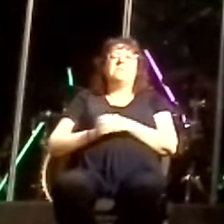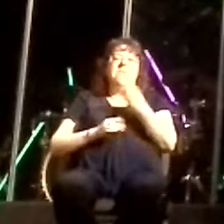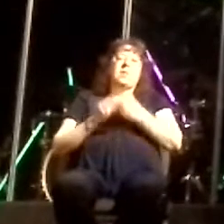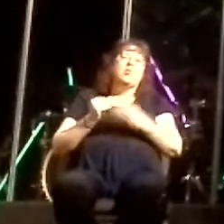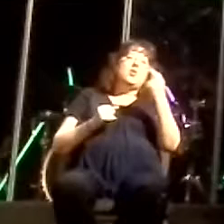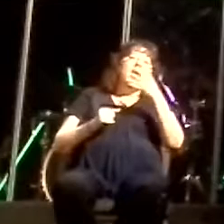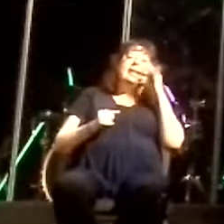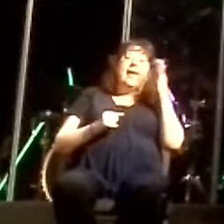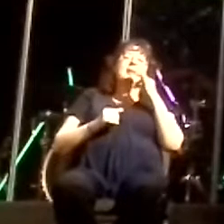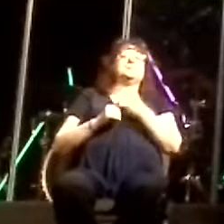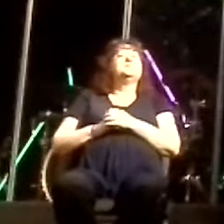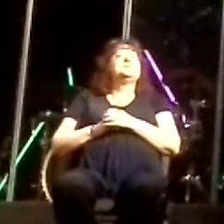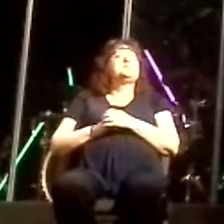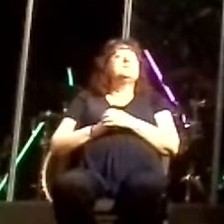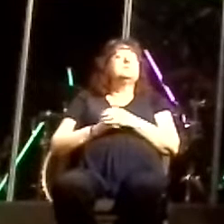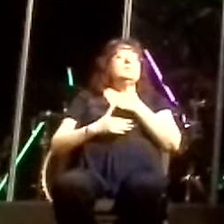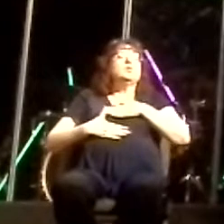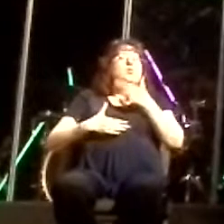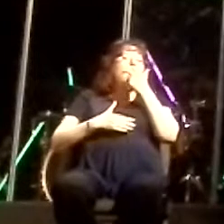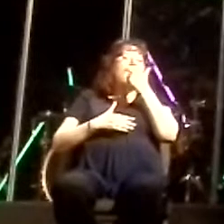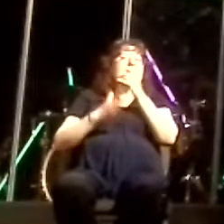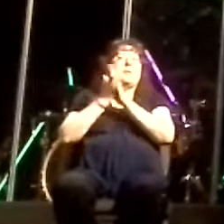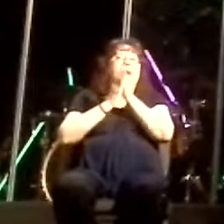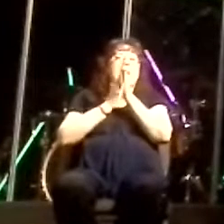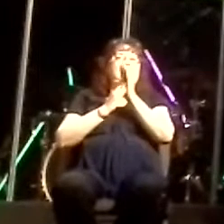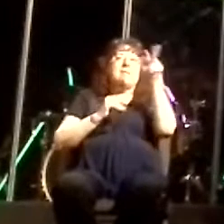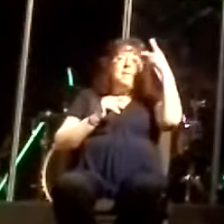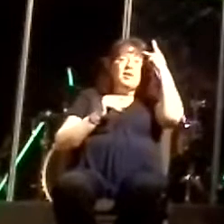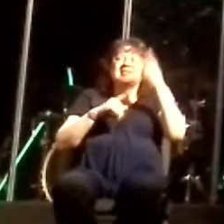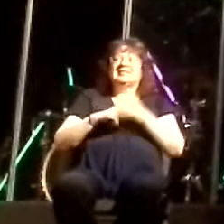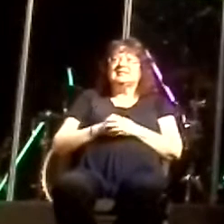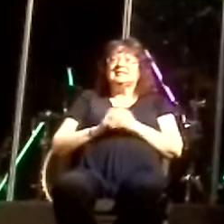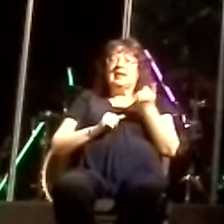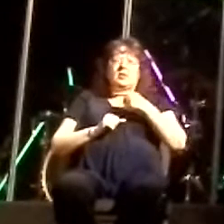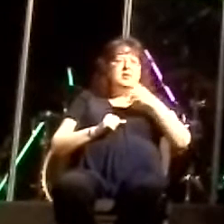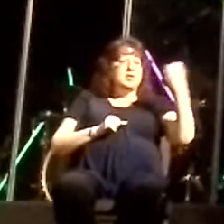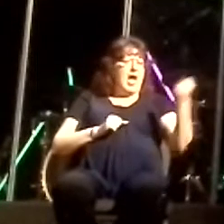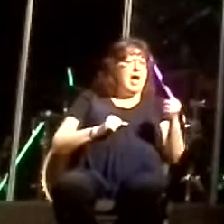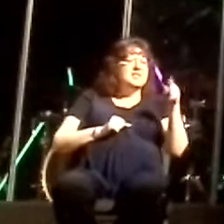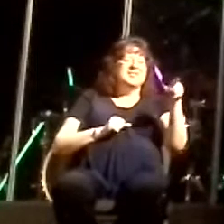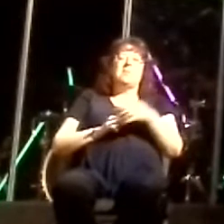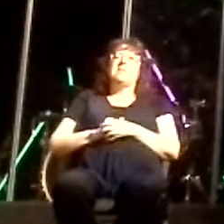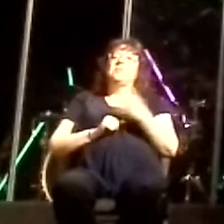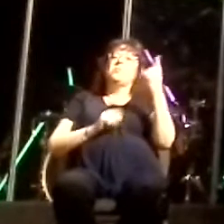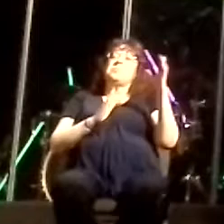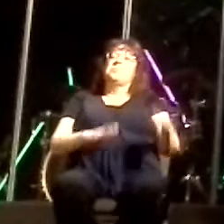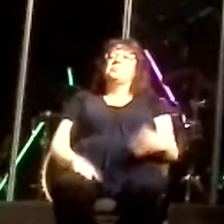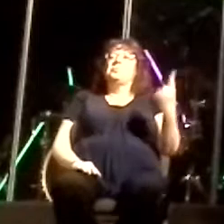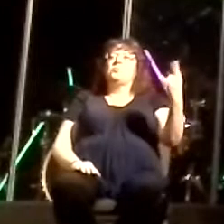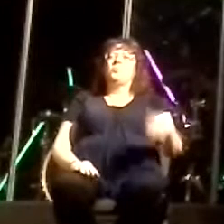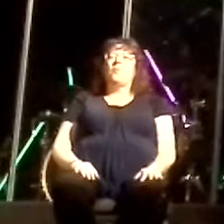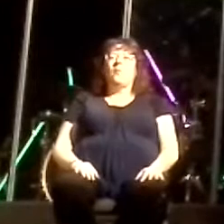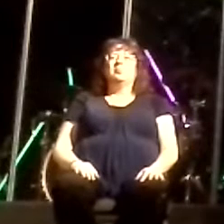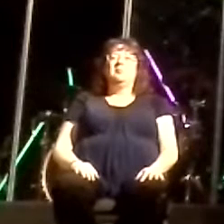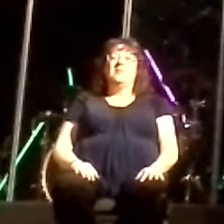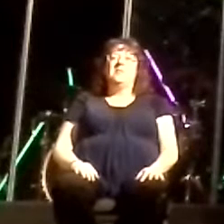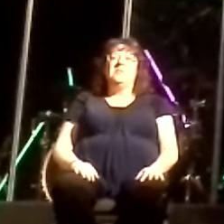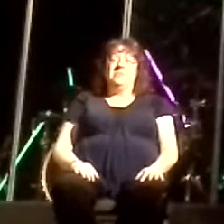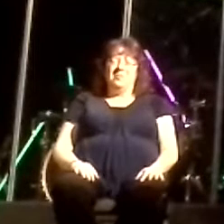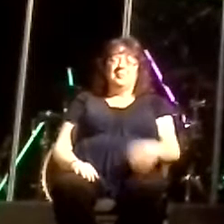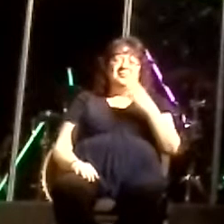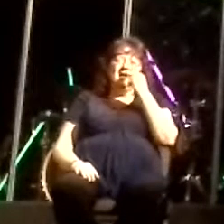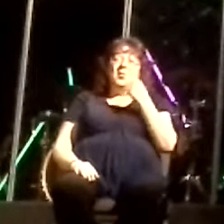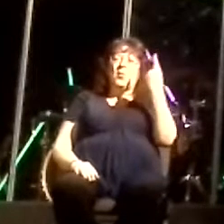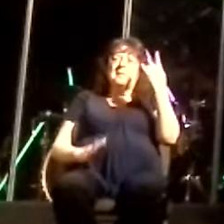both, dog and a cat. How many like to watch, like you get passionate about politics? Anybody? Yeah! Okay, one person. That's